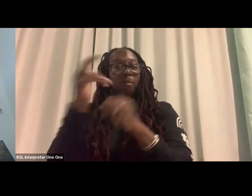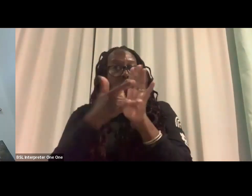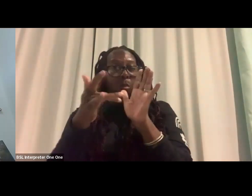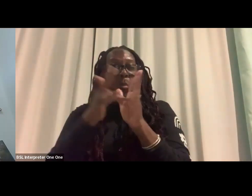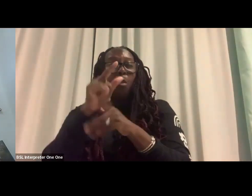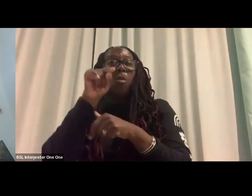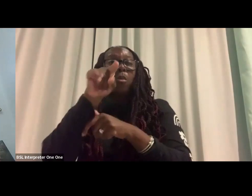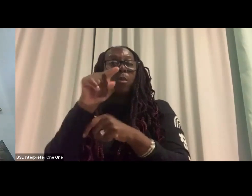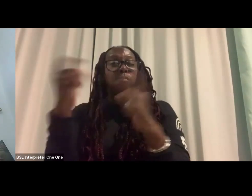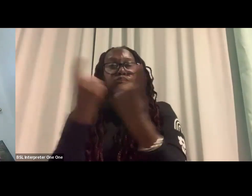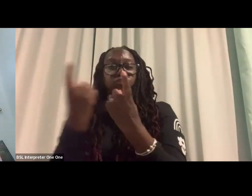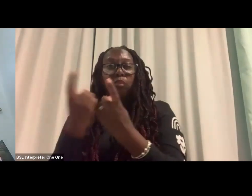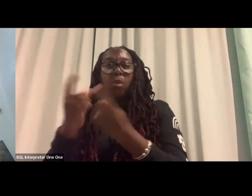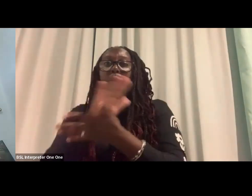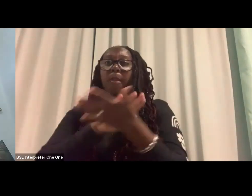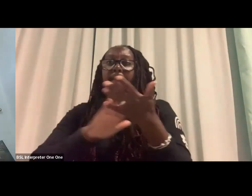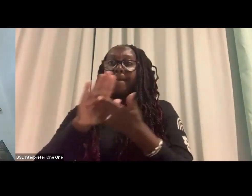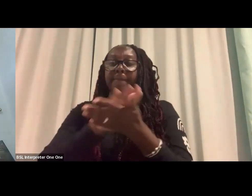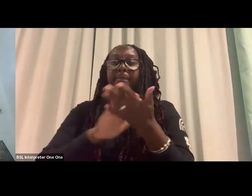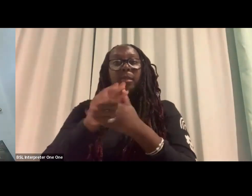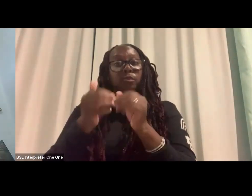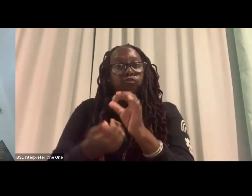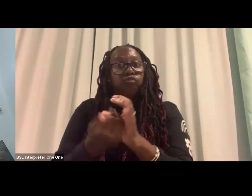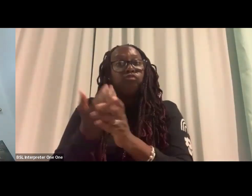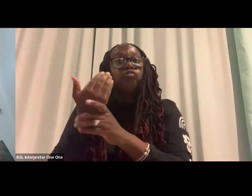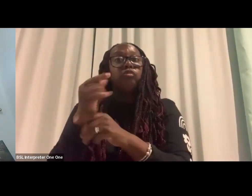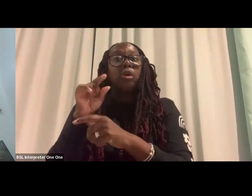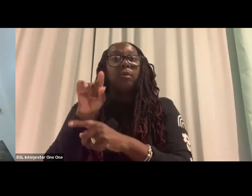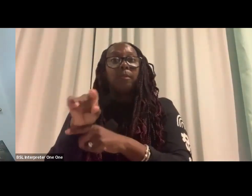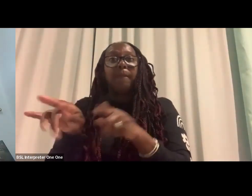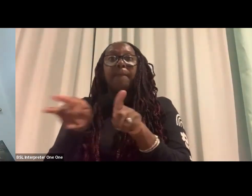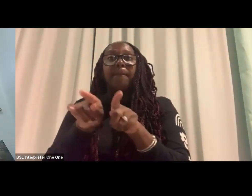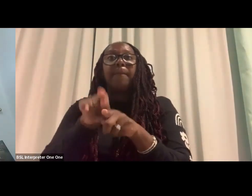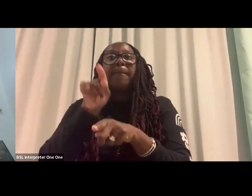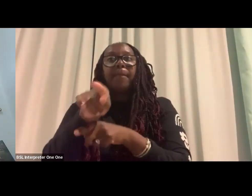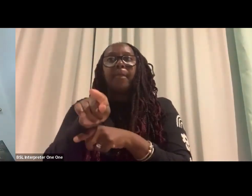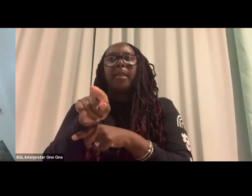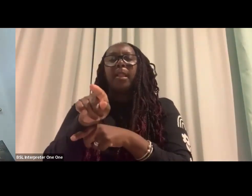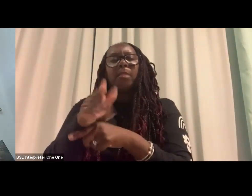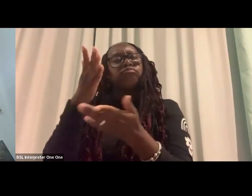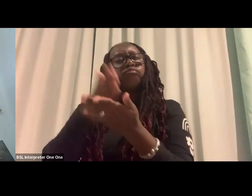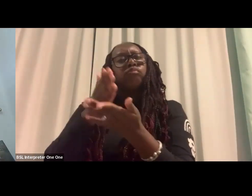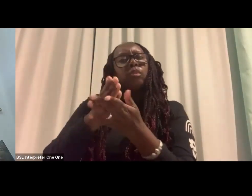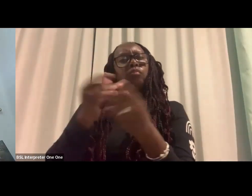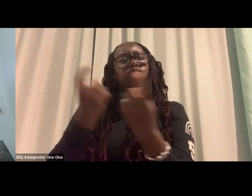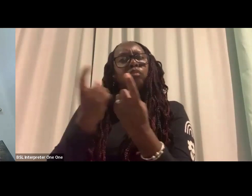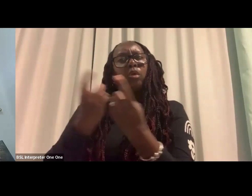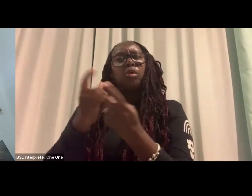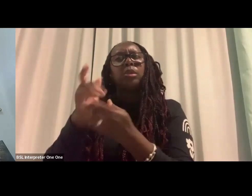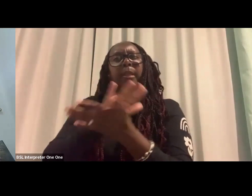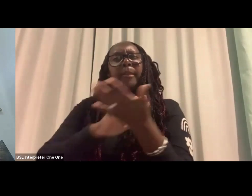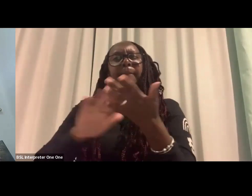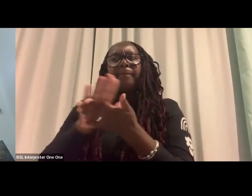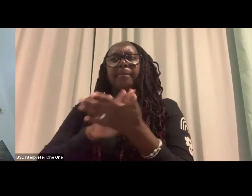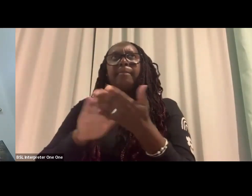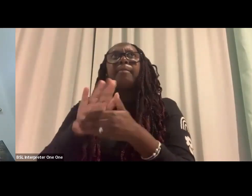the conviction that economic growth alone, as represented by the gross domestic product indicator, is an